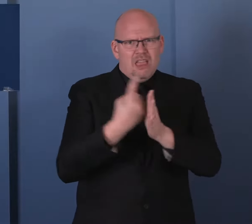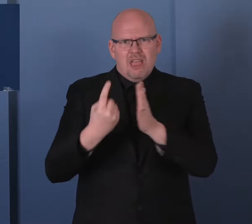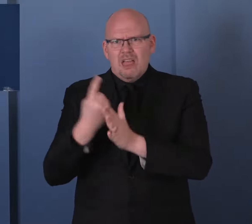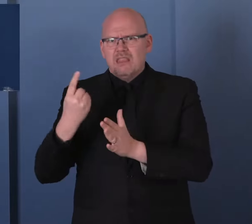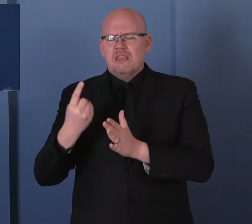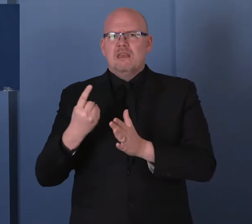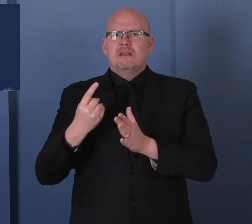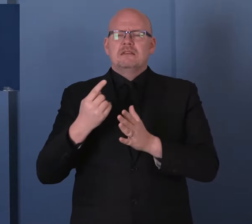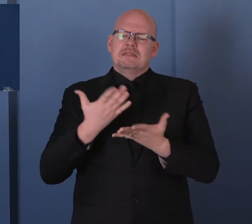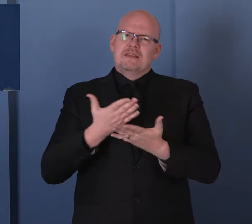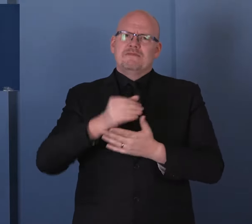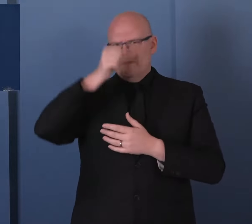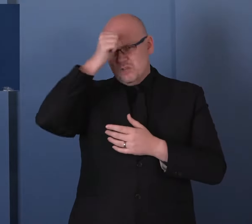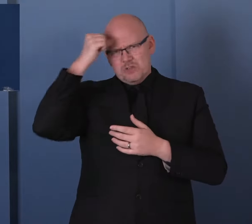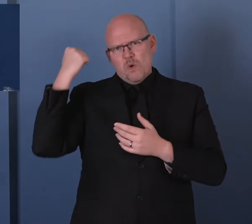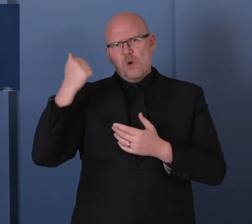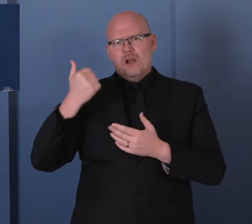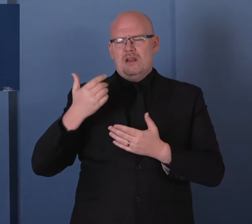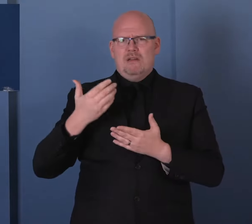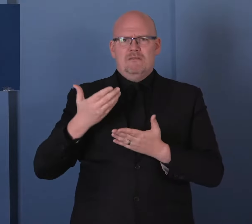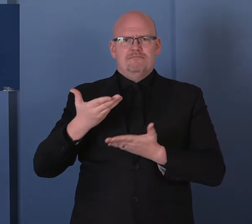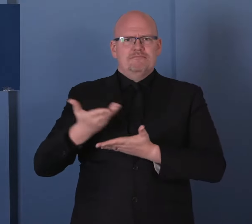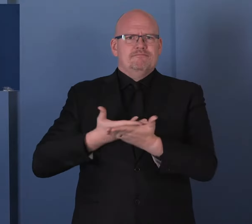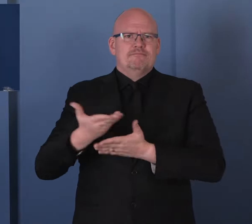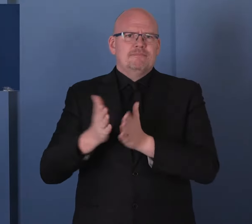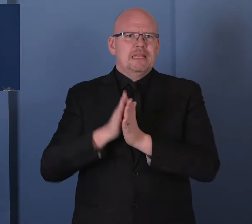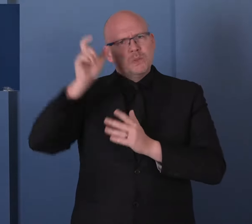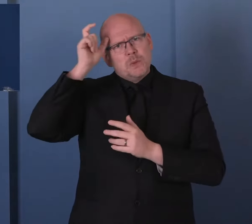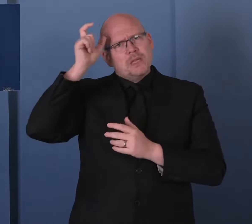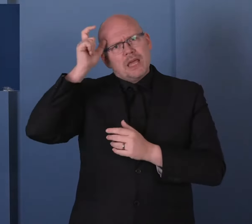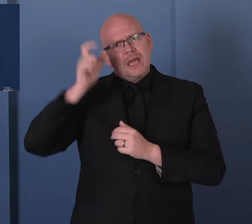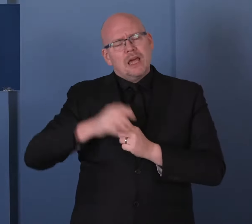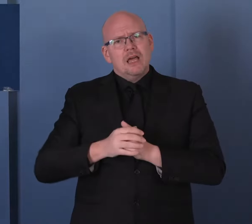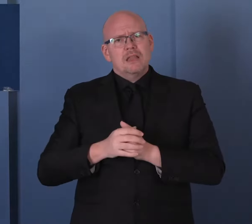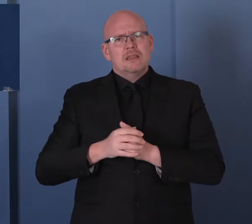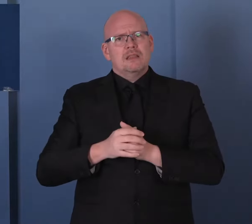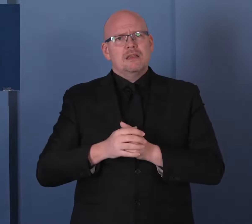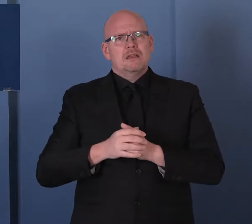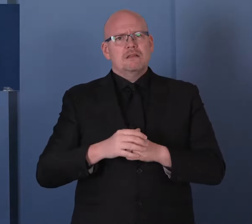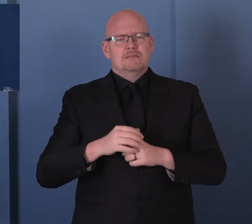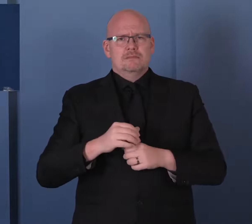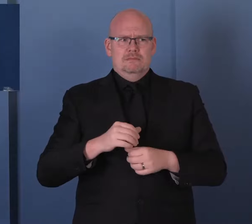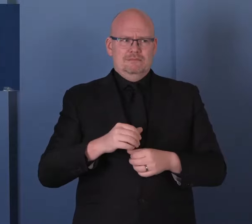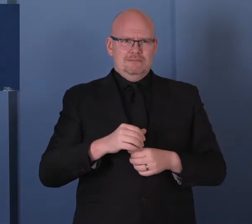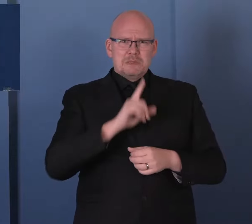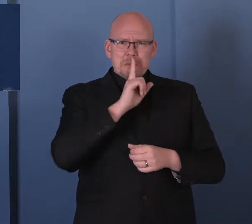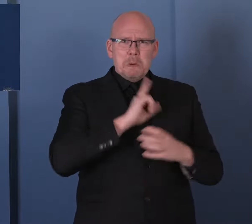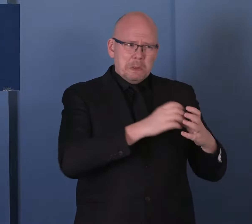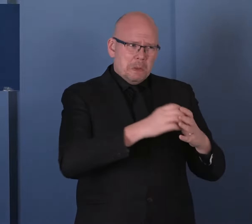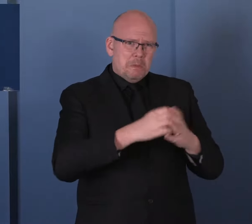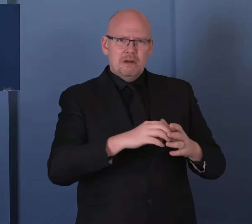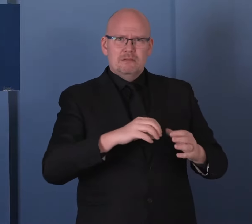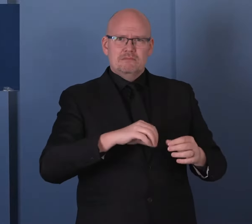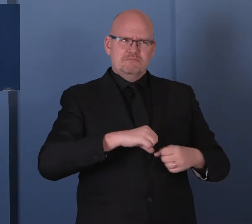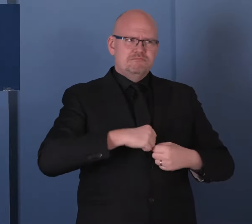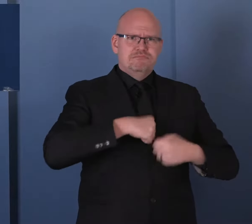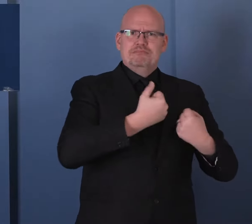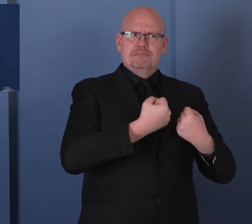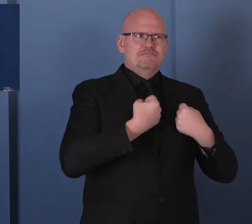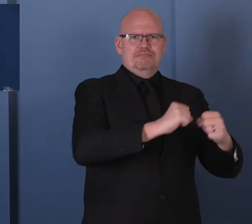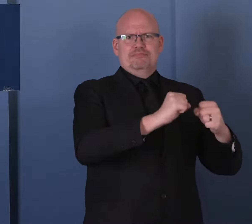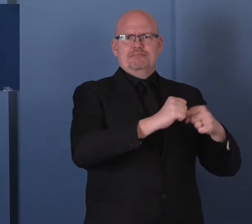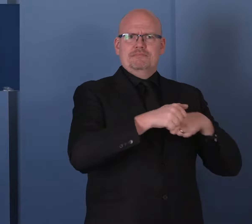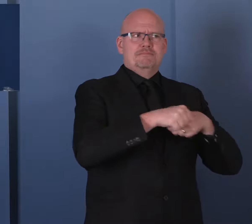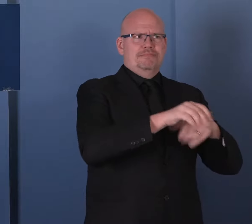respectful dialogue with Turkey. Individual manifestations carried out by small groups or even of